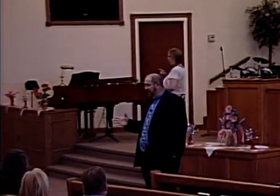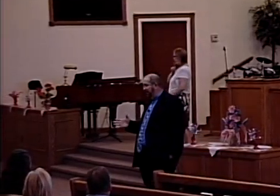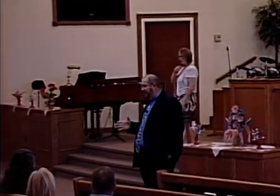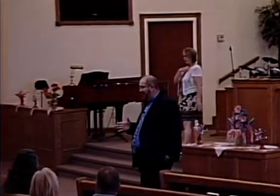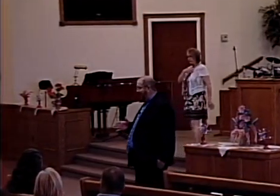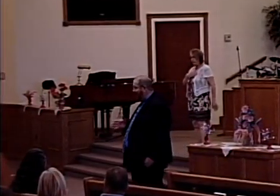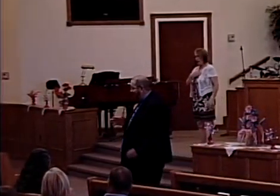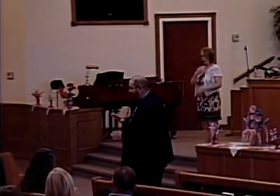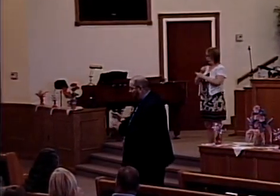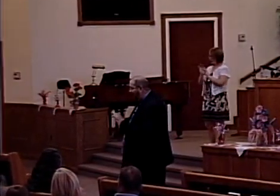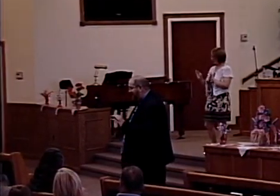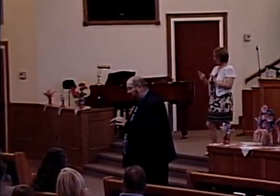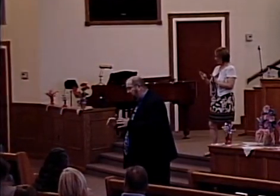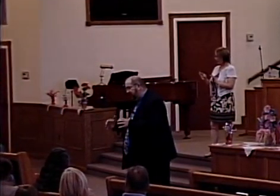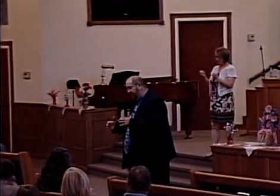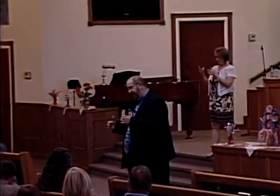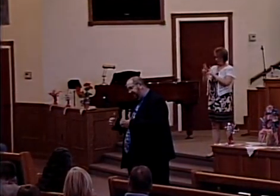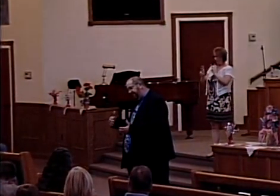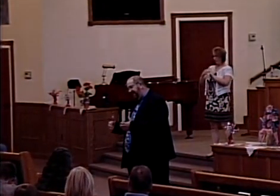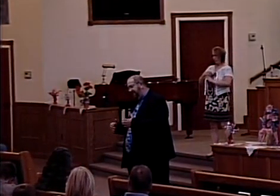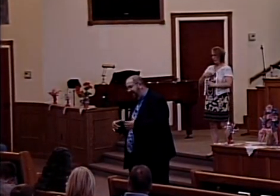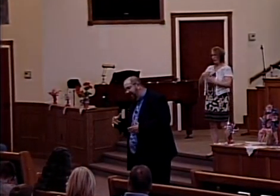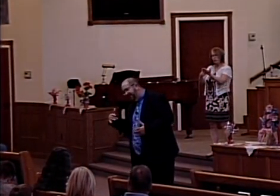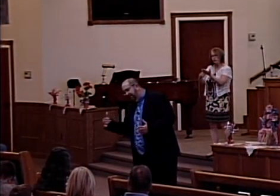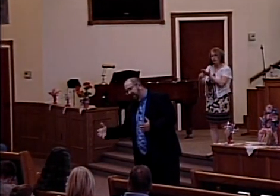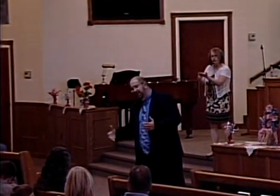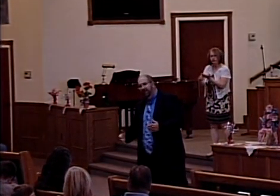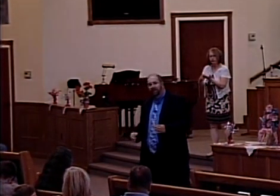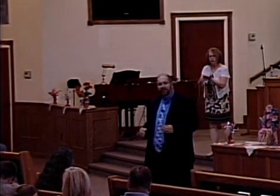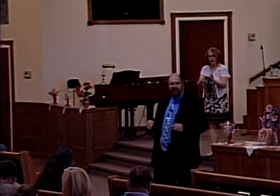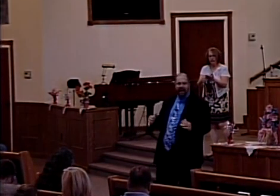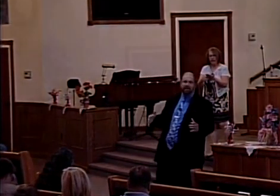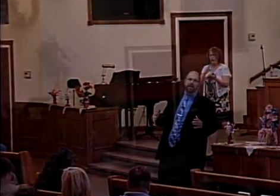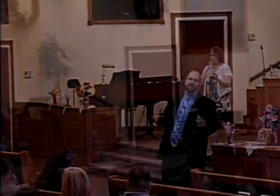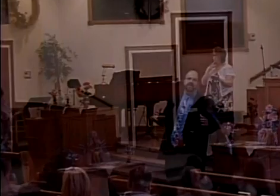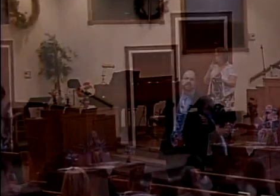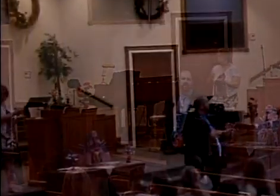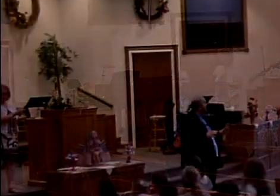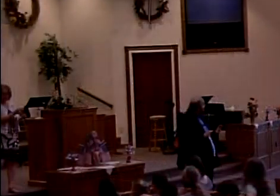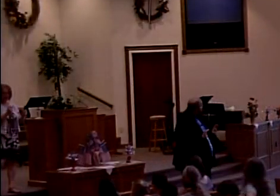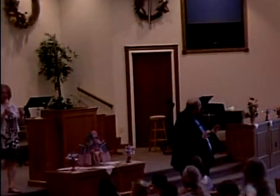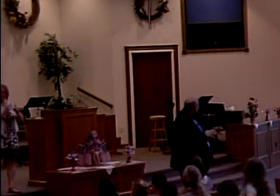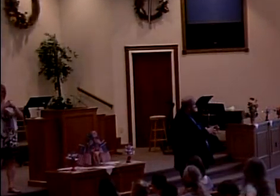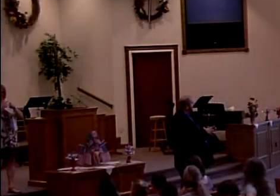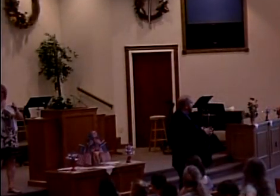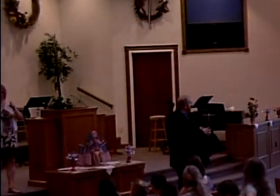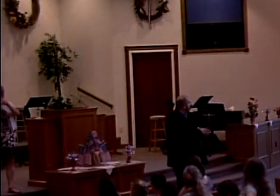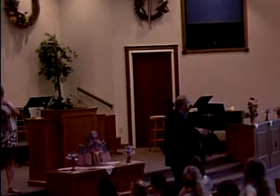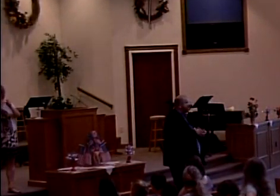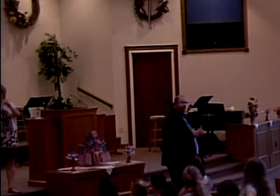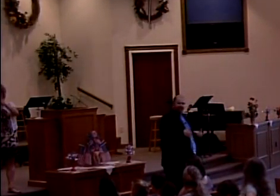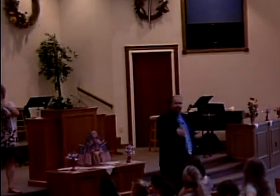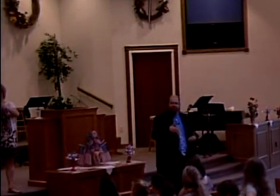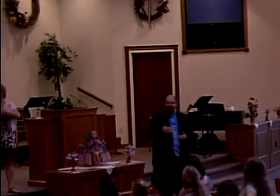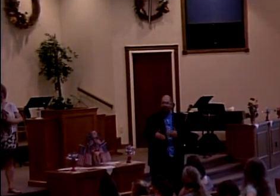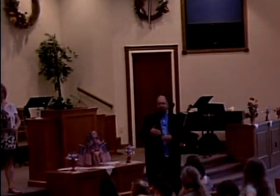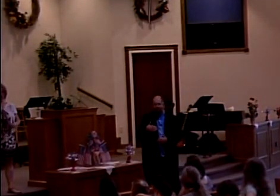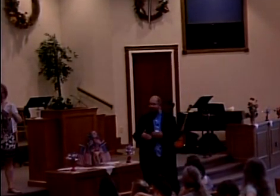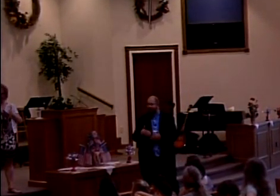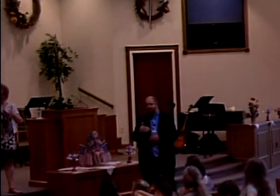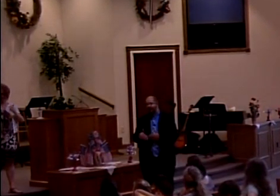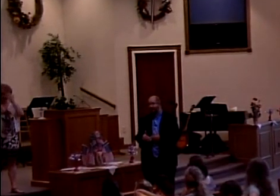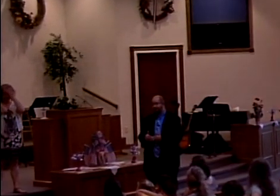to, and when I talk to them and they speak to me and they tell me of the conflict that's in their life and battles that they battle with, and they